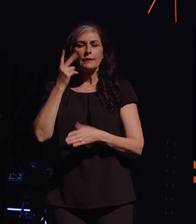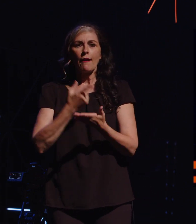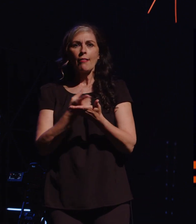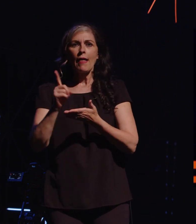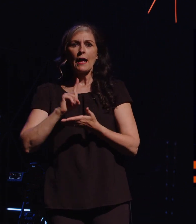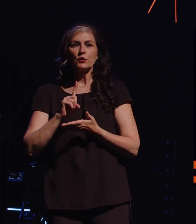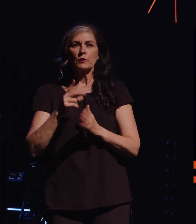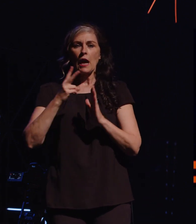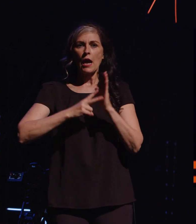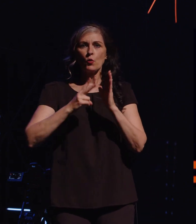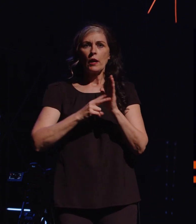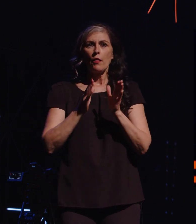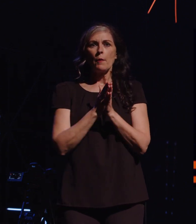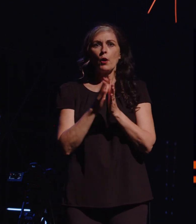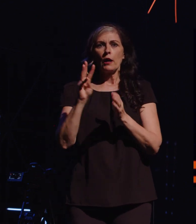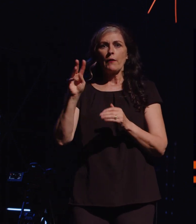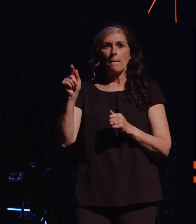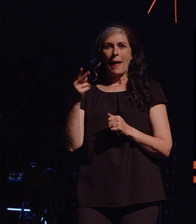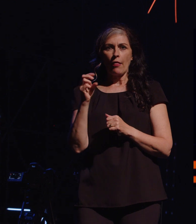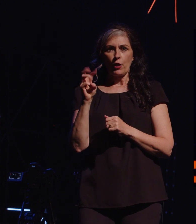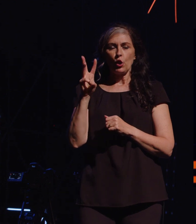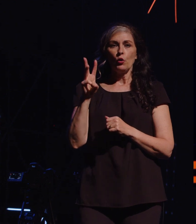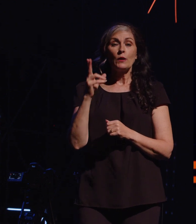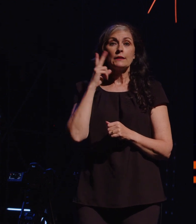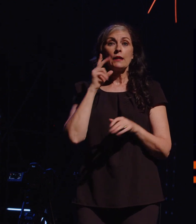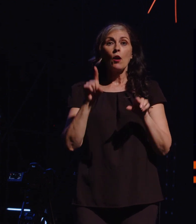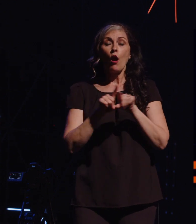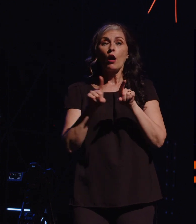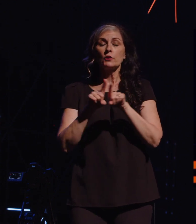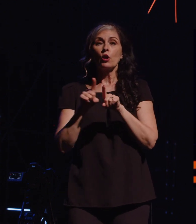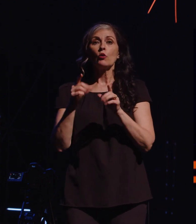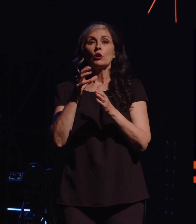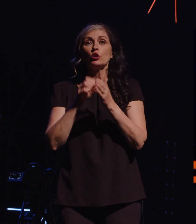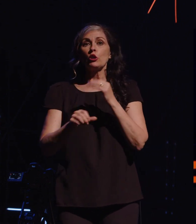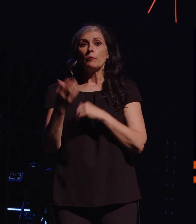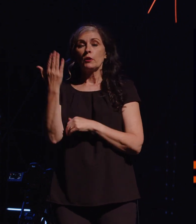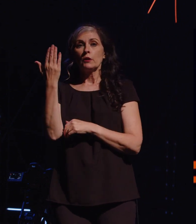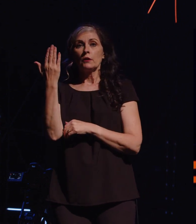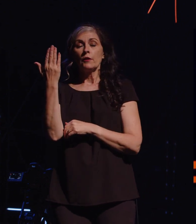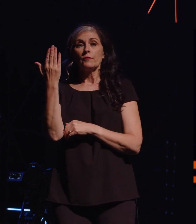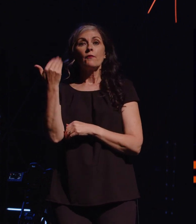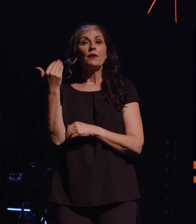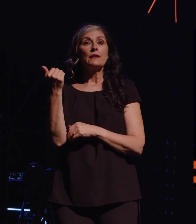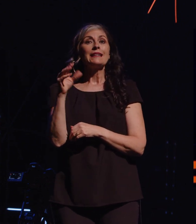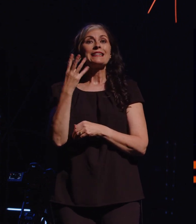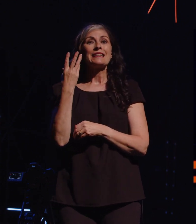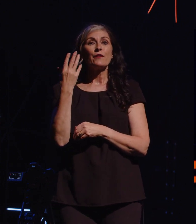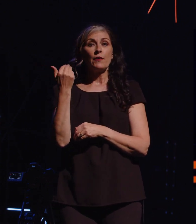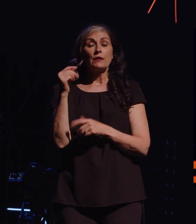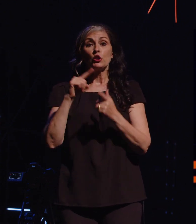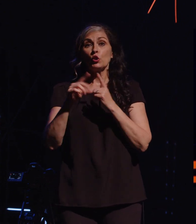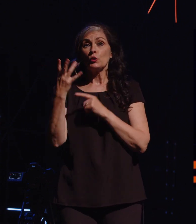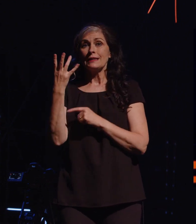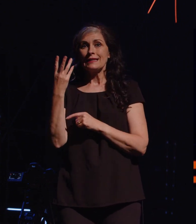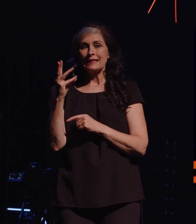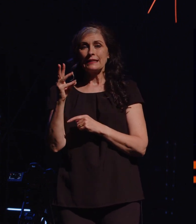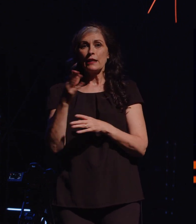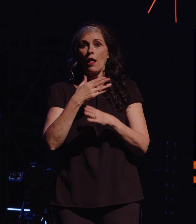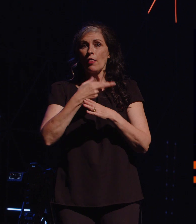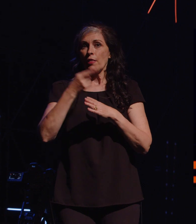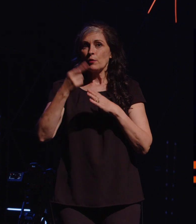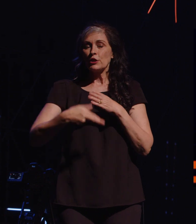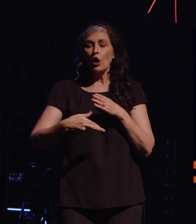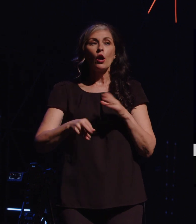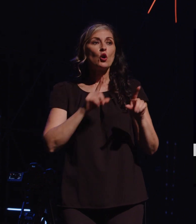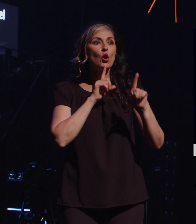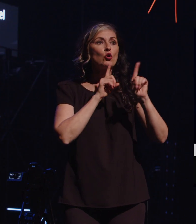week in Matthew. Here, we see it also in Matthew 16, 15 through 16, kind of the end result. It says, and he said to them,